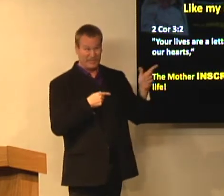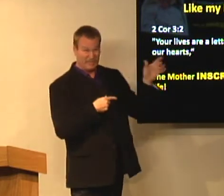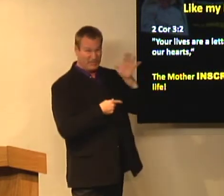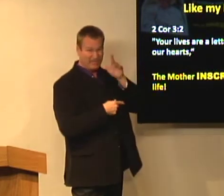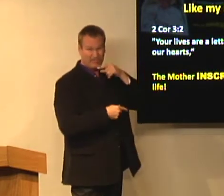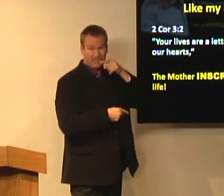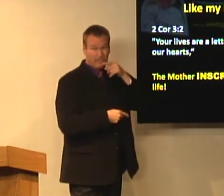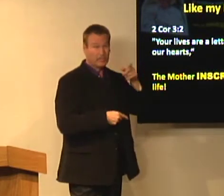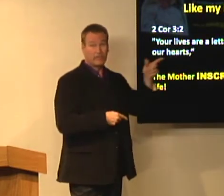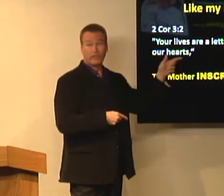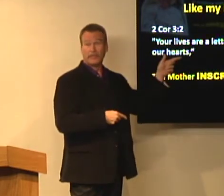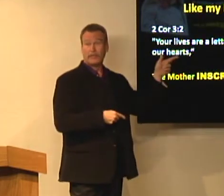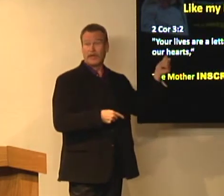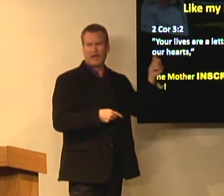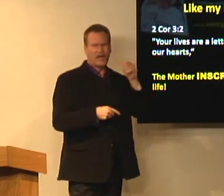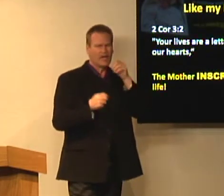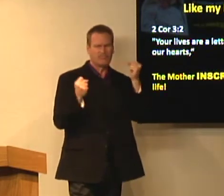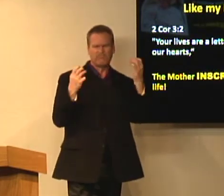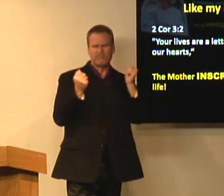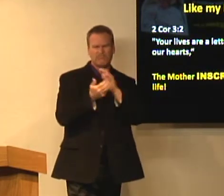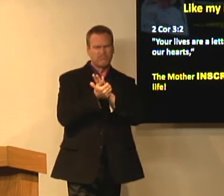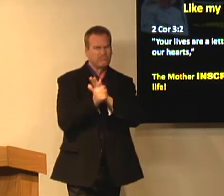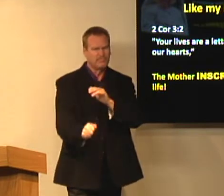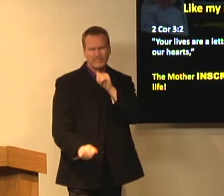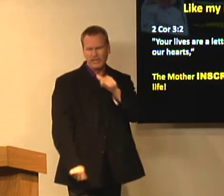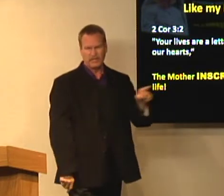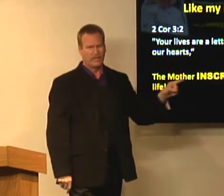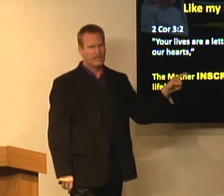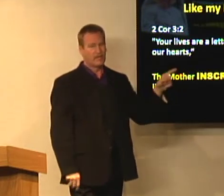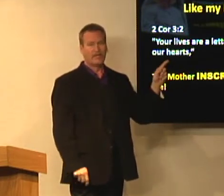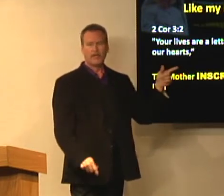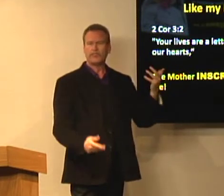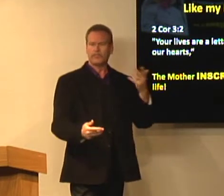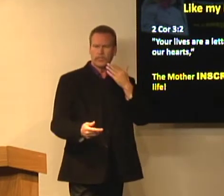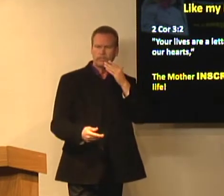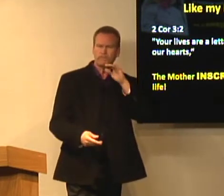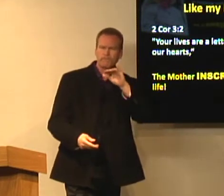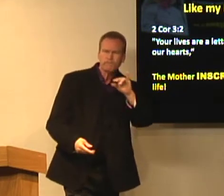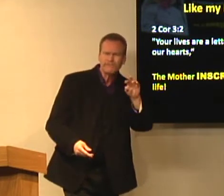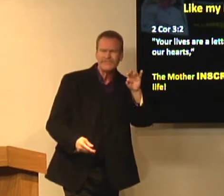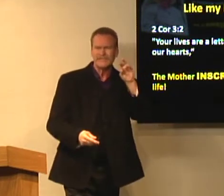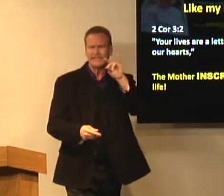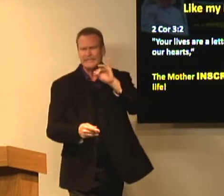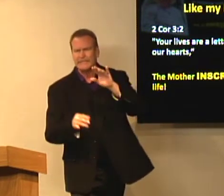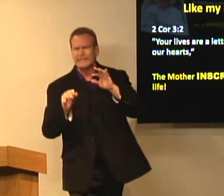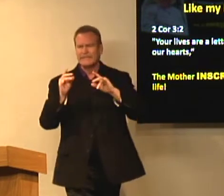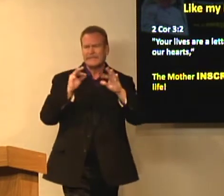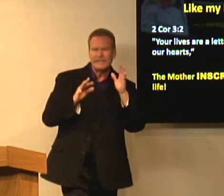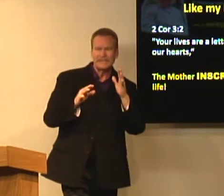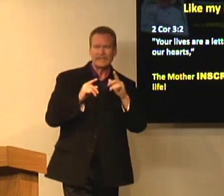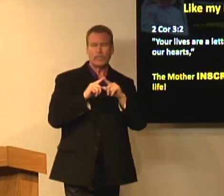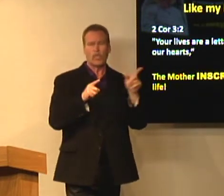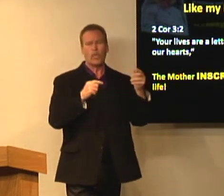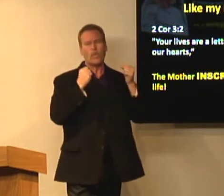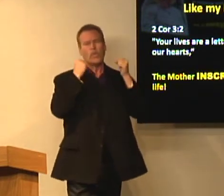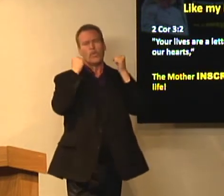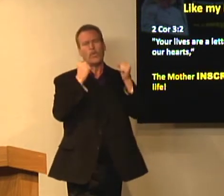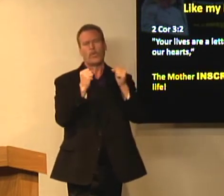there. My mother was hearing. Her sighting skills were not all that good. She would do a lot of finger spelling